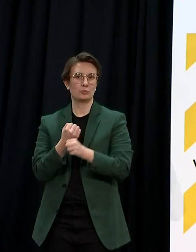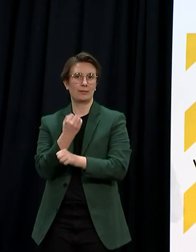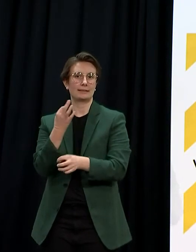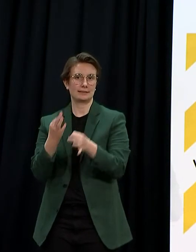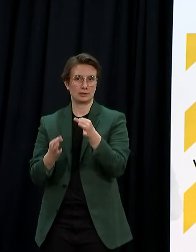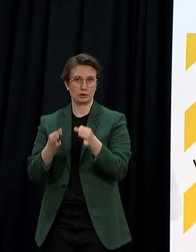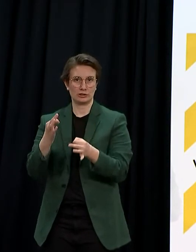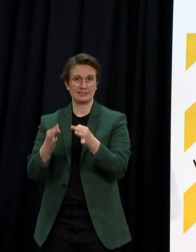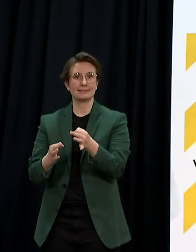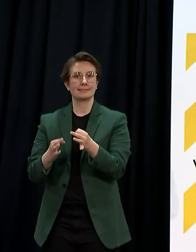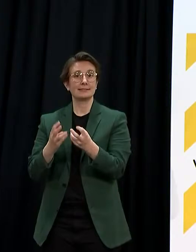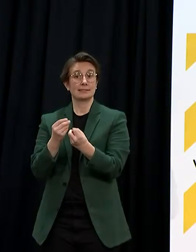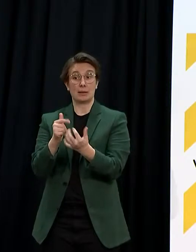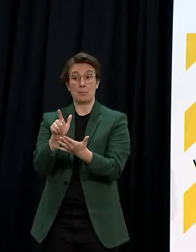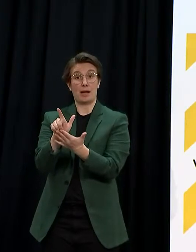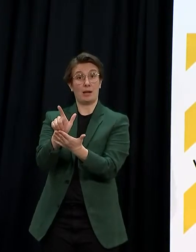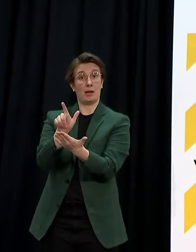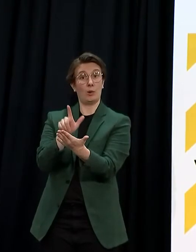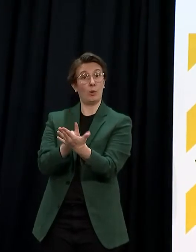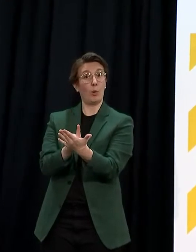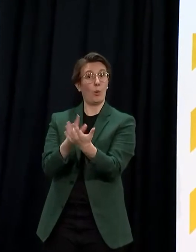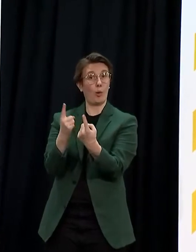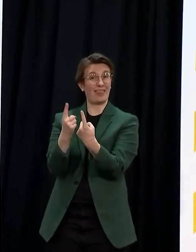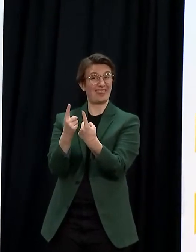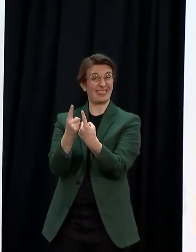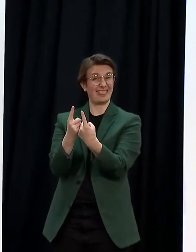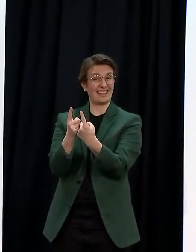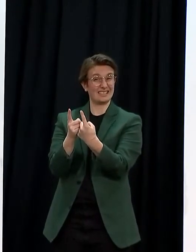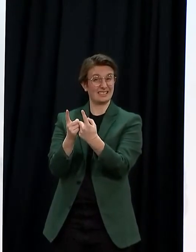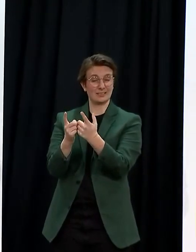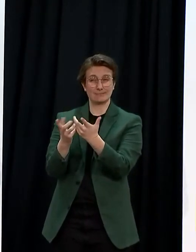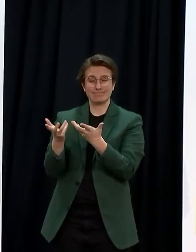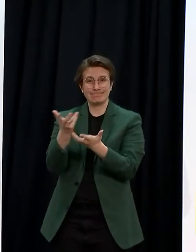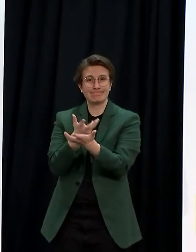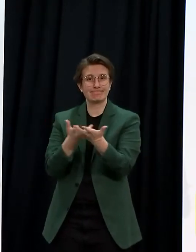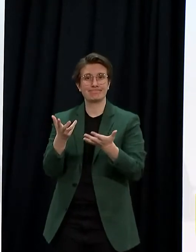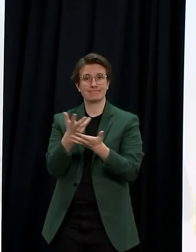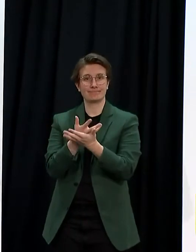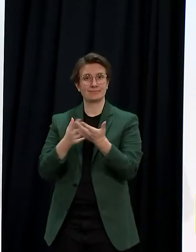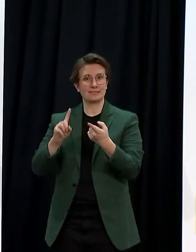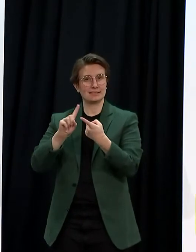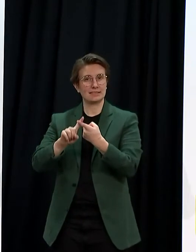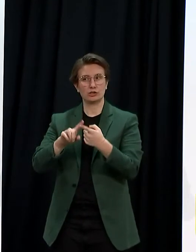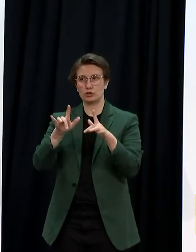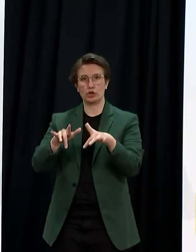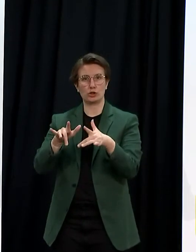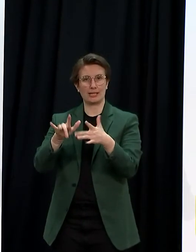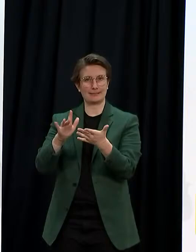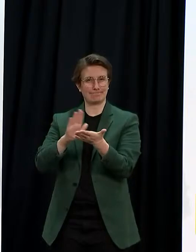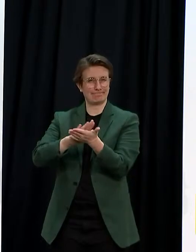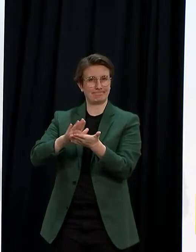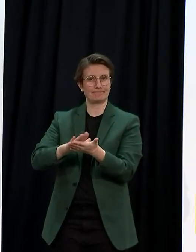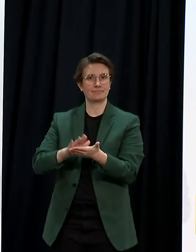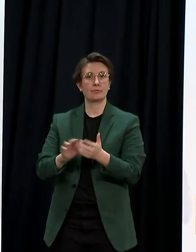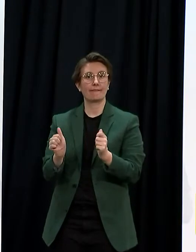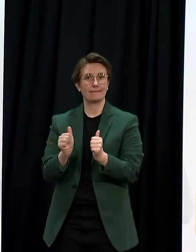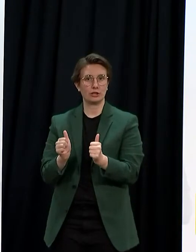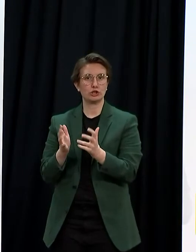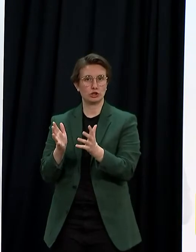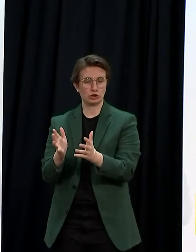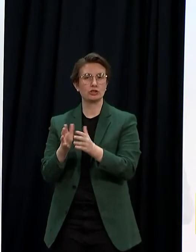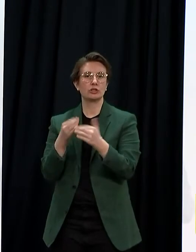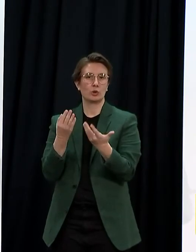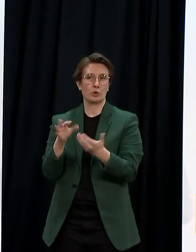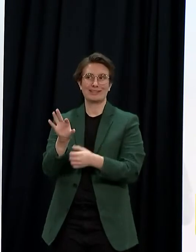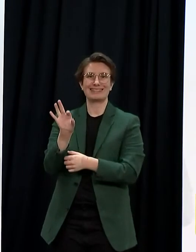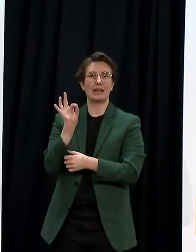few outstanding matters that will need to be resolved, some of those that were actively considered and really canvassed by the Select Committee. So I don't have